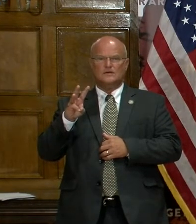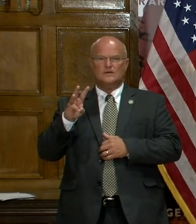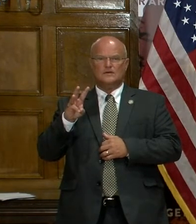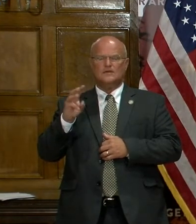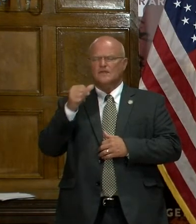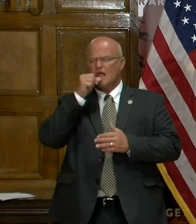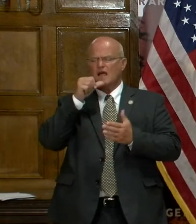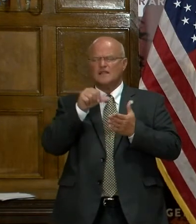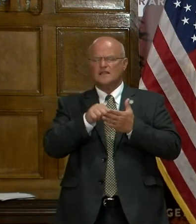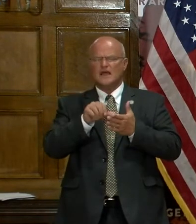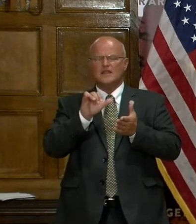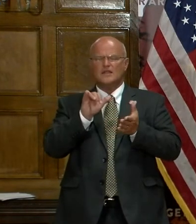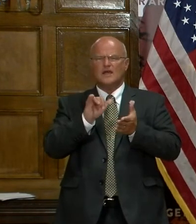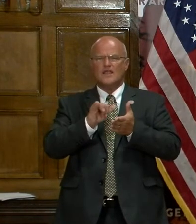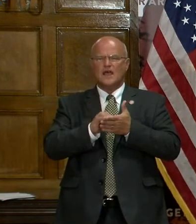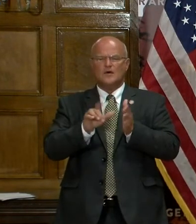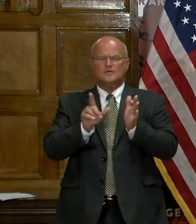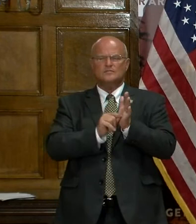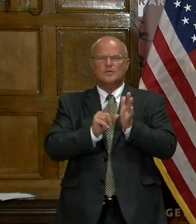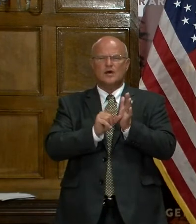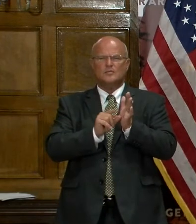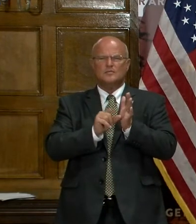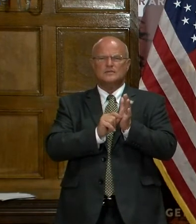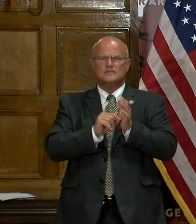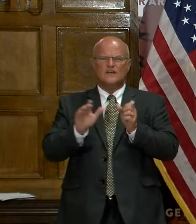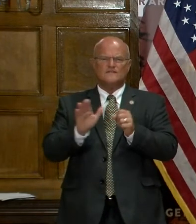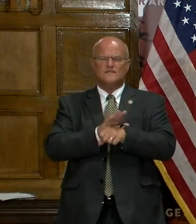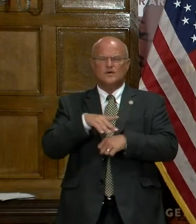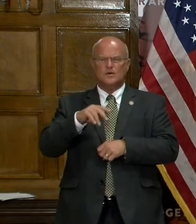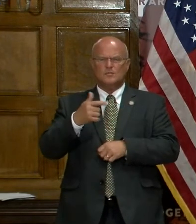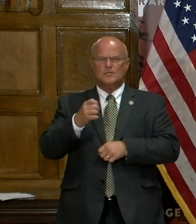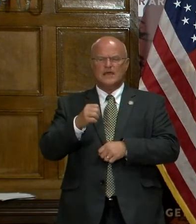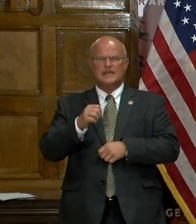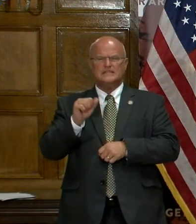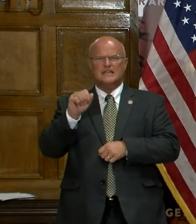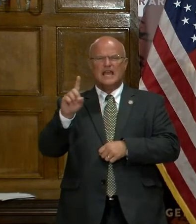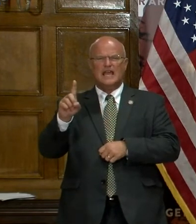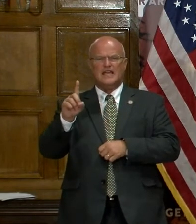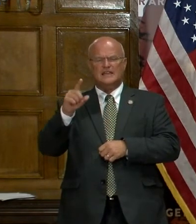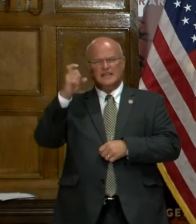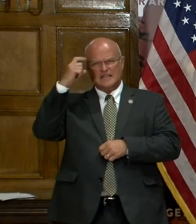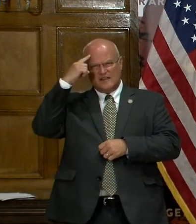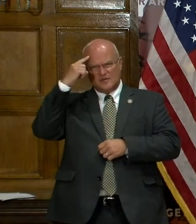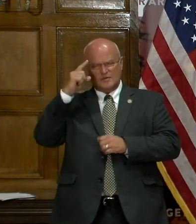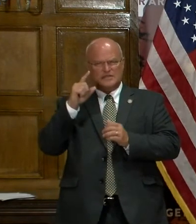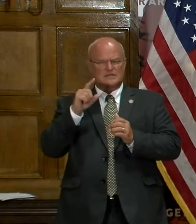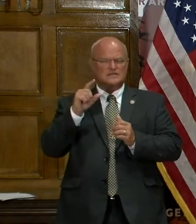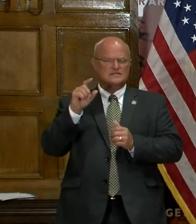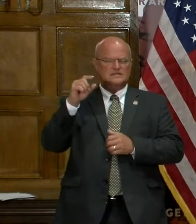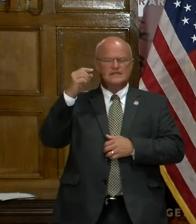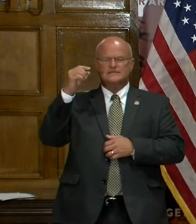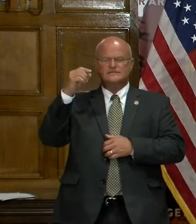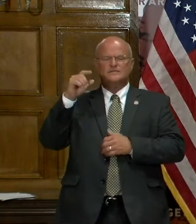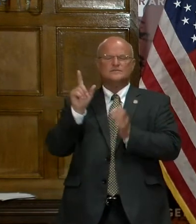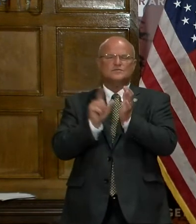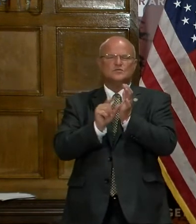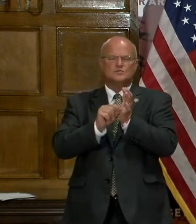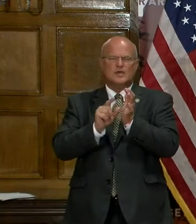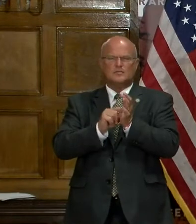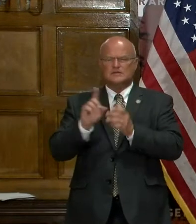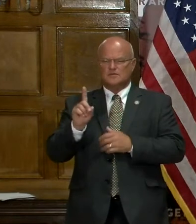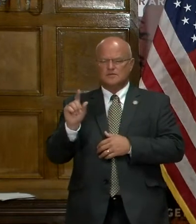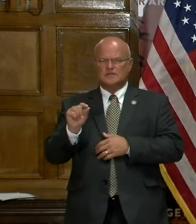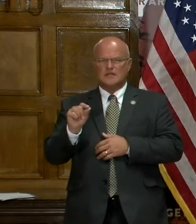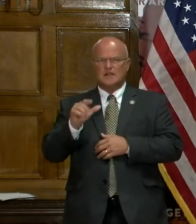open letter that was published as a full-page ad in the Democrat Gazette today from a group of parents,